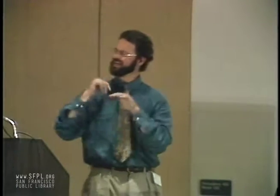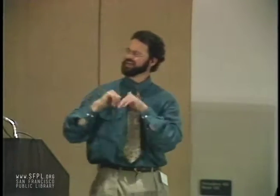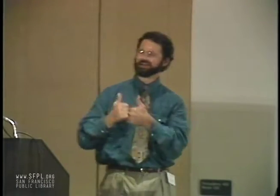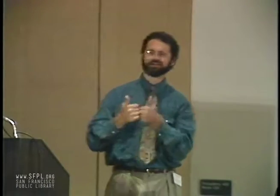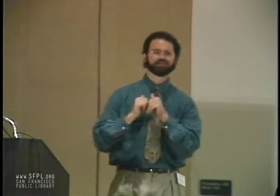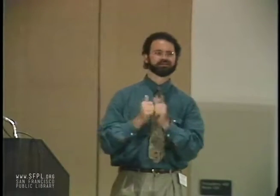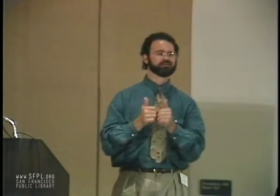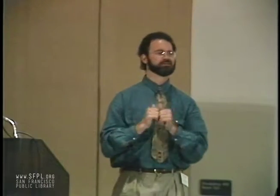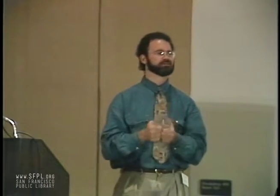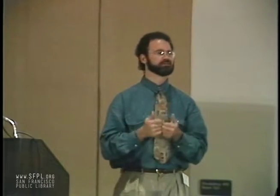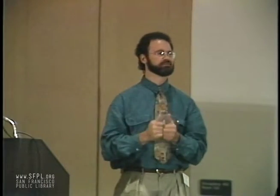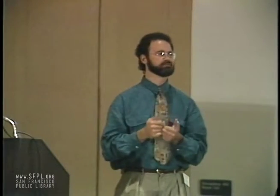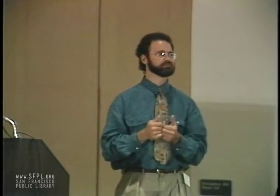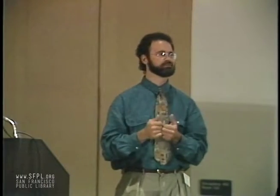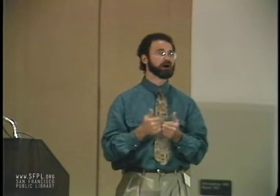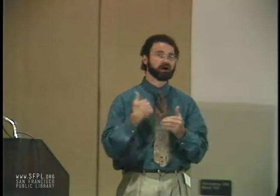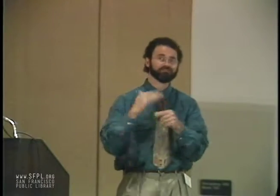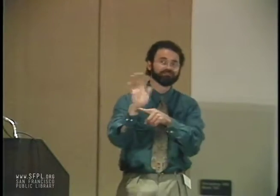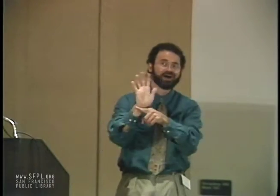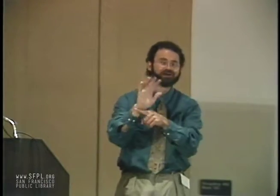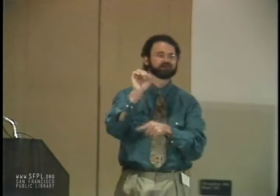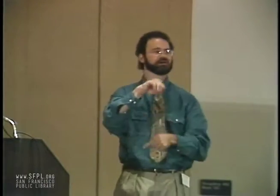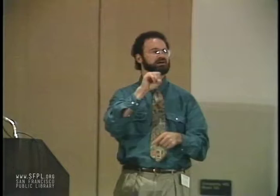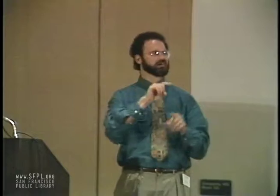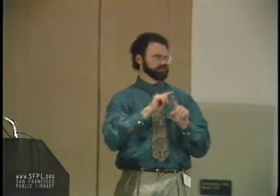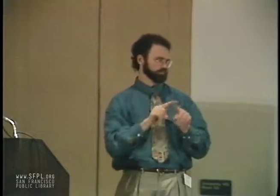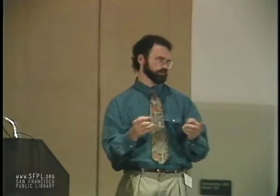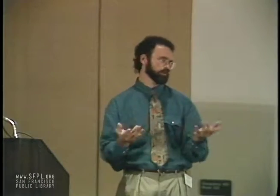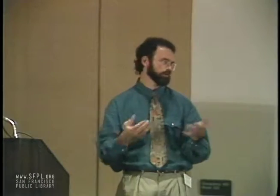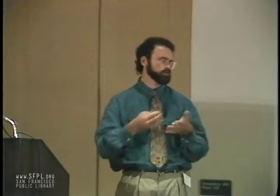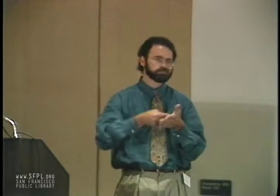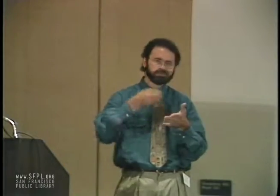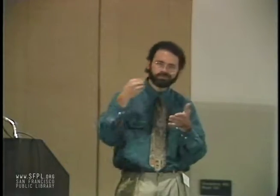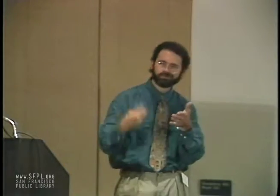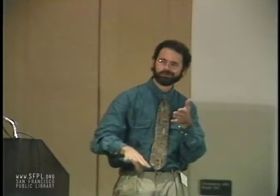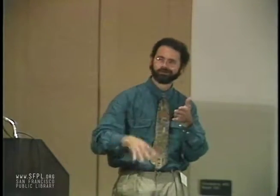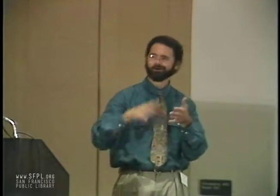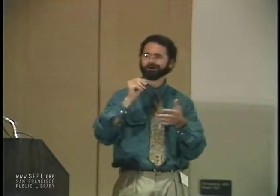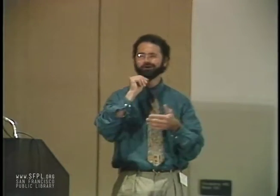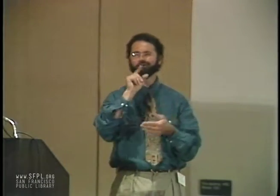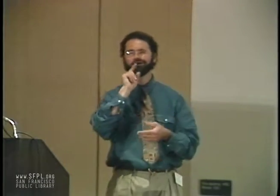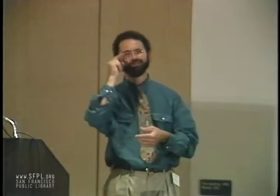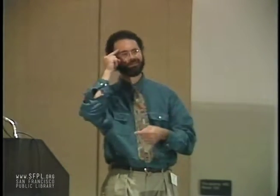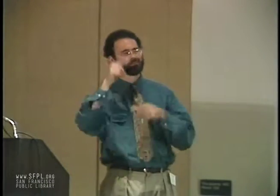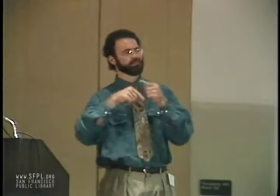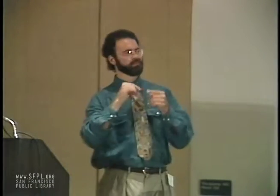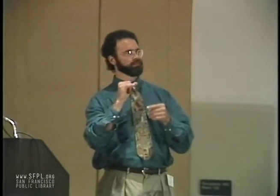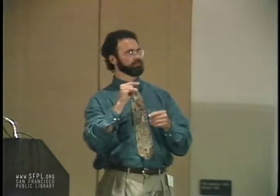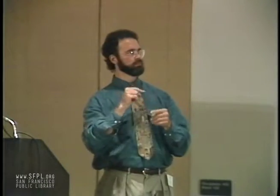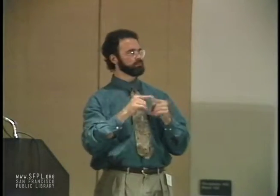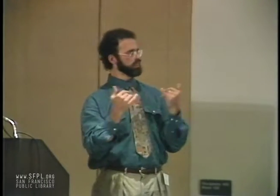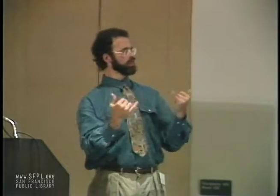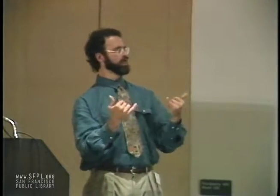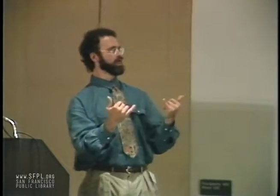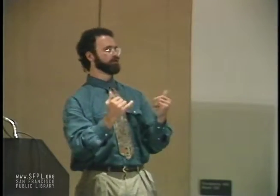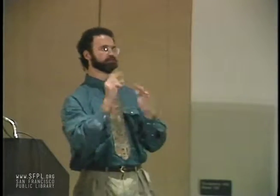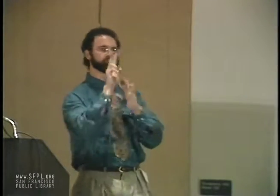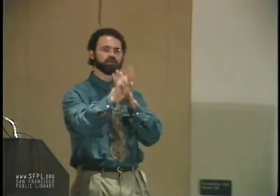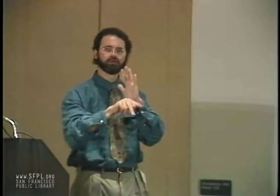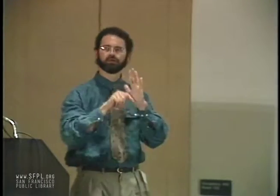hearing culture, you have oral history that can be documented in video and audio taped, But to do that in sign language through the use of videotape